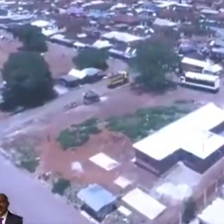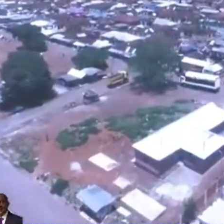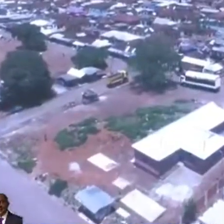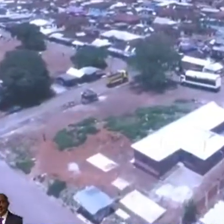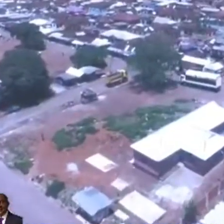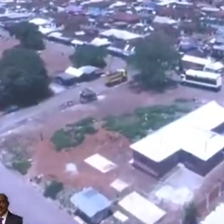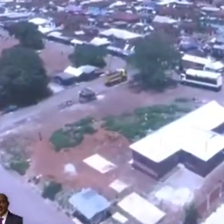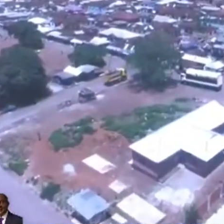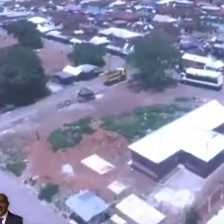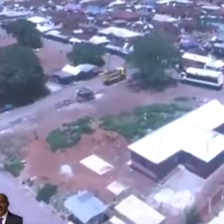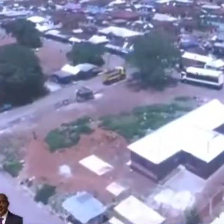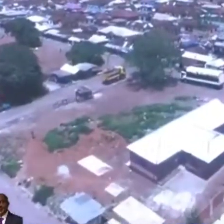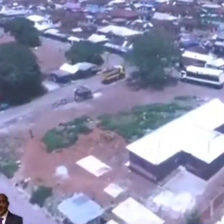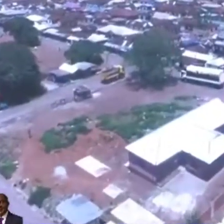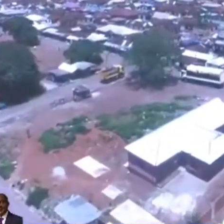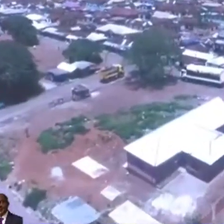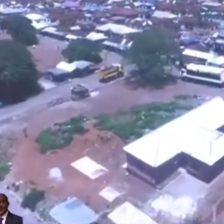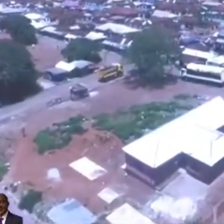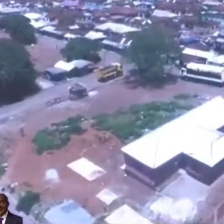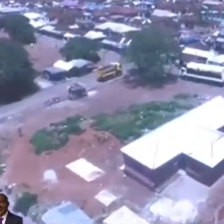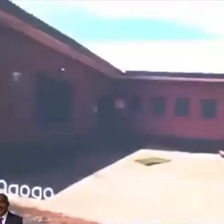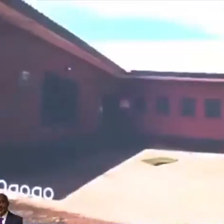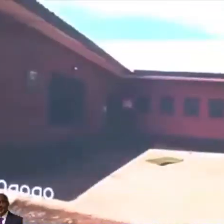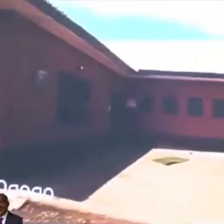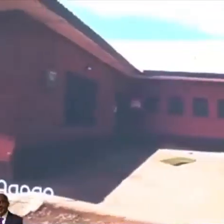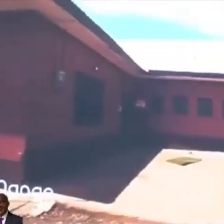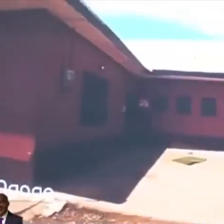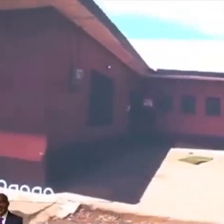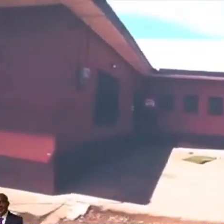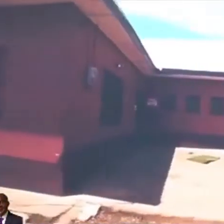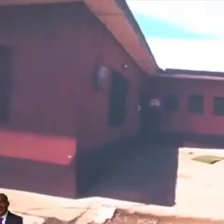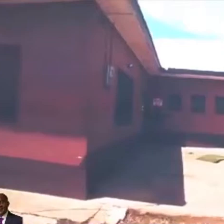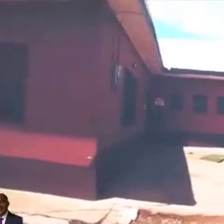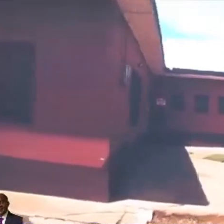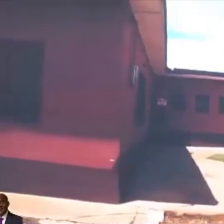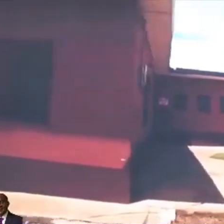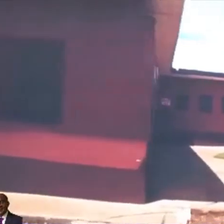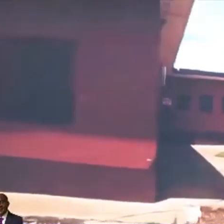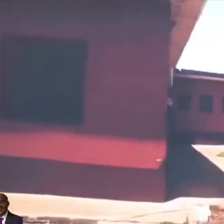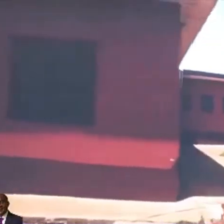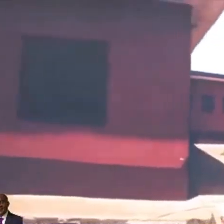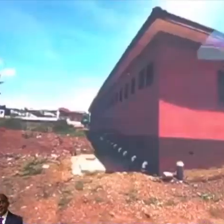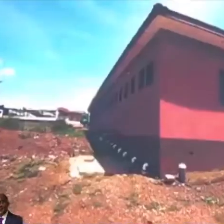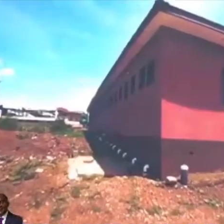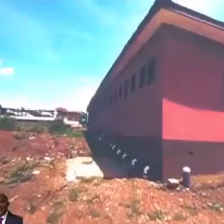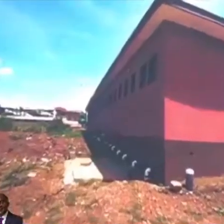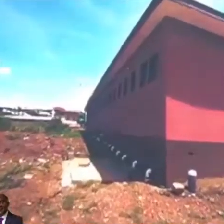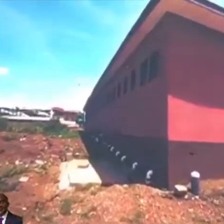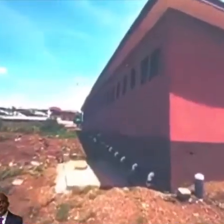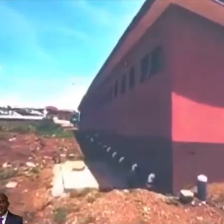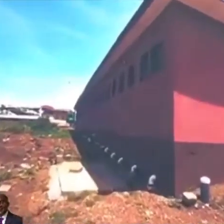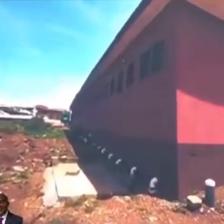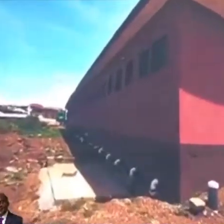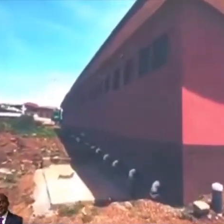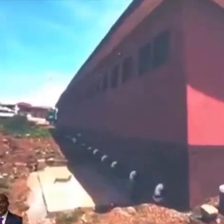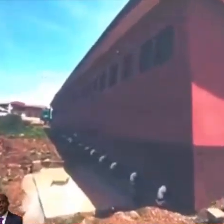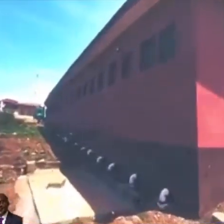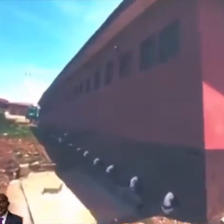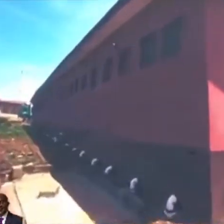Here is a 38-in-1 cubicle private water closet facility for a rural community in the Ashanti region.